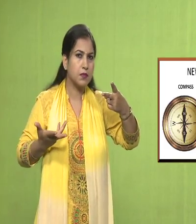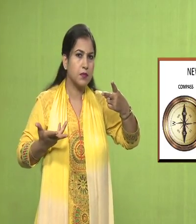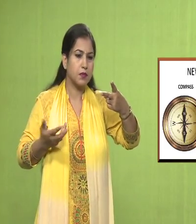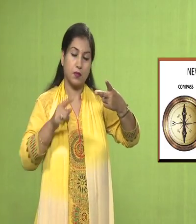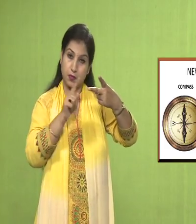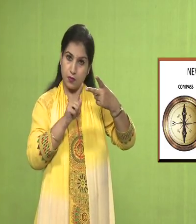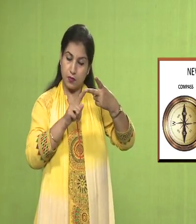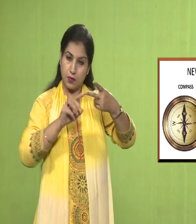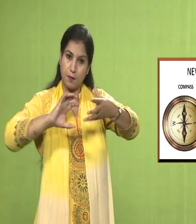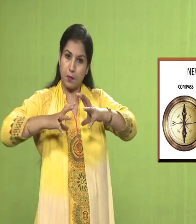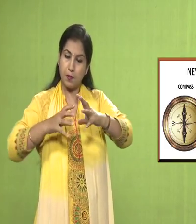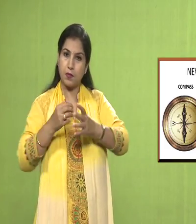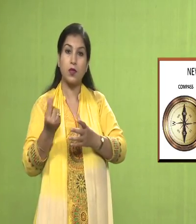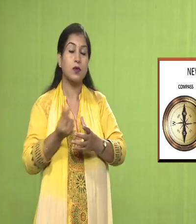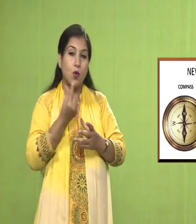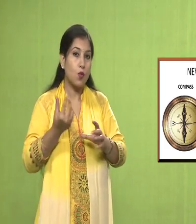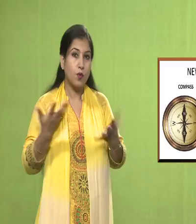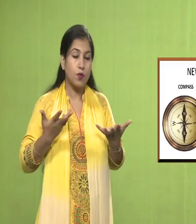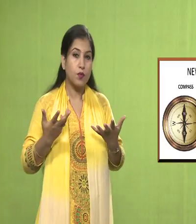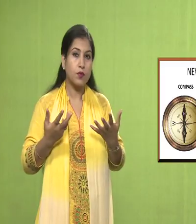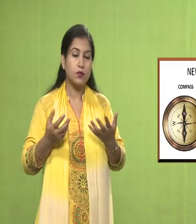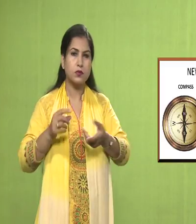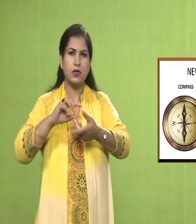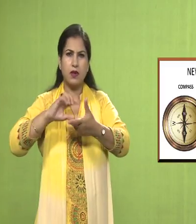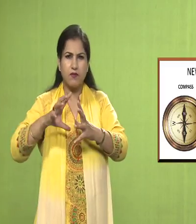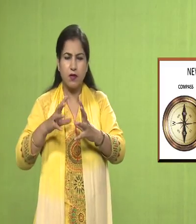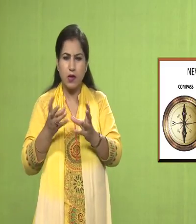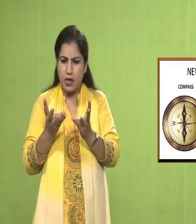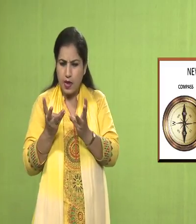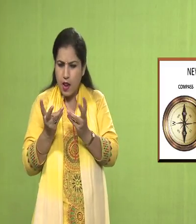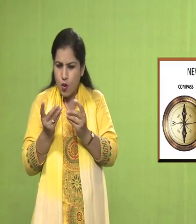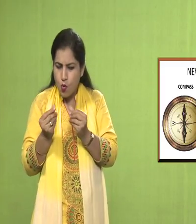This instrument is used to make astronomical calculations.